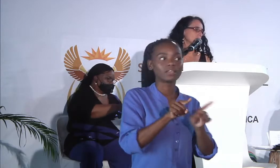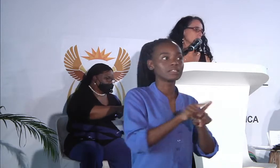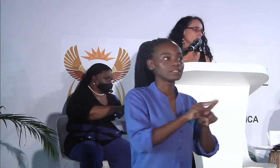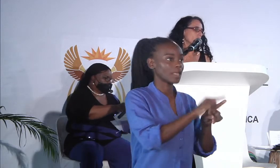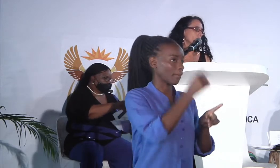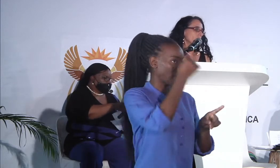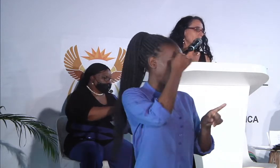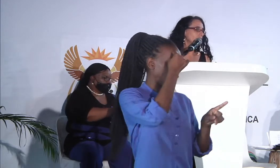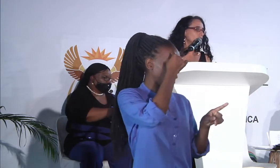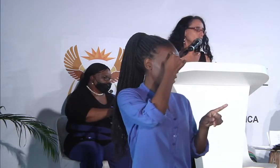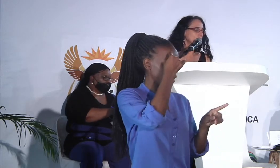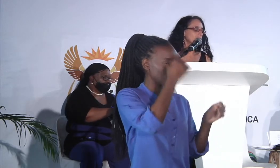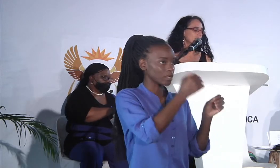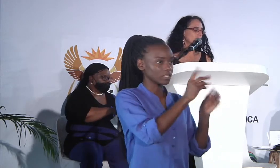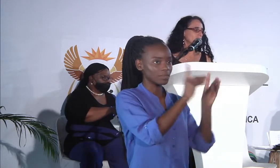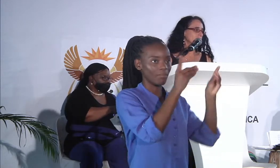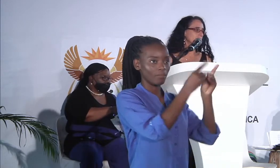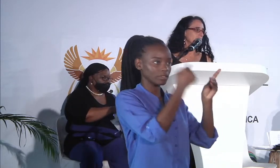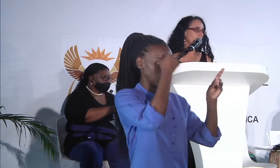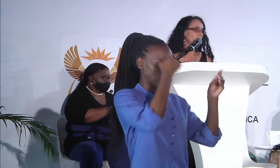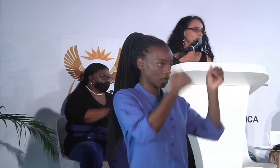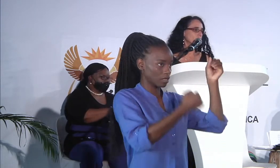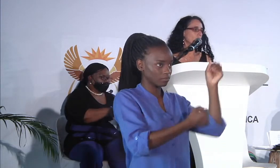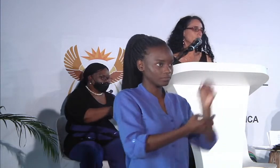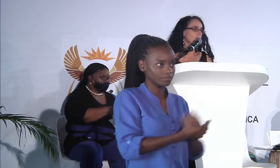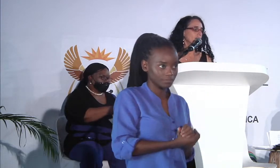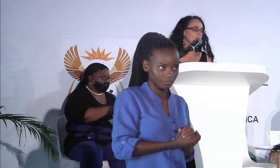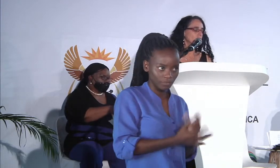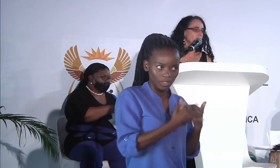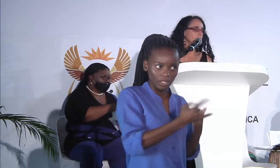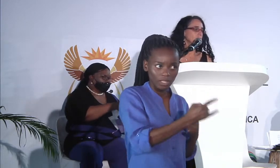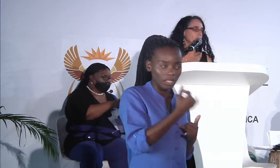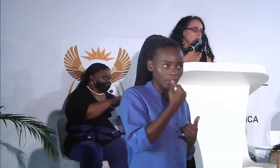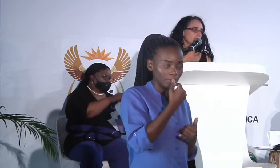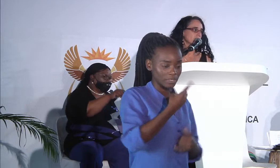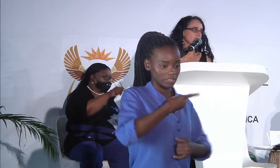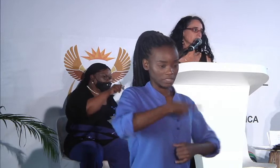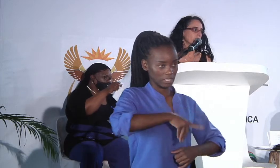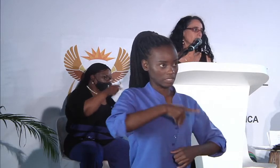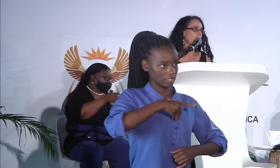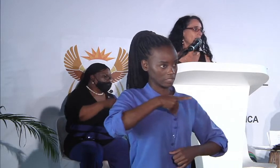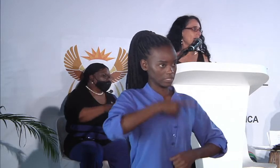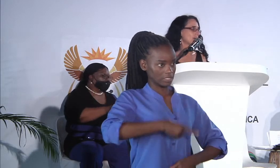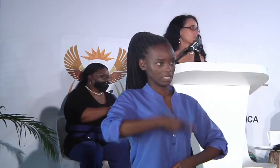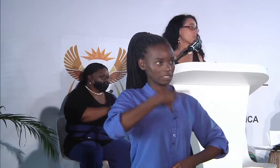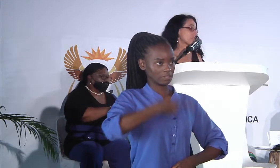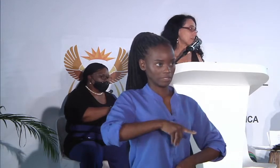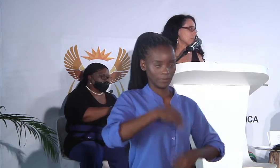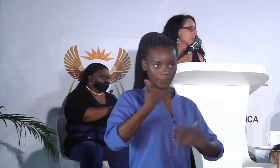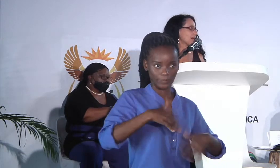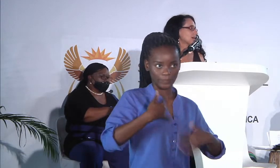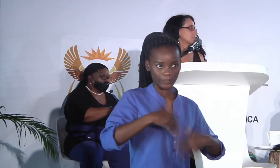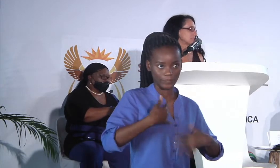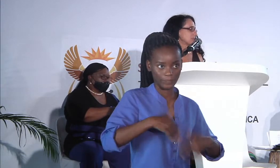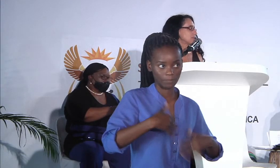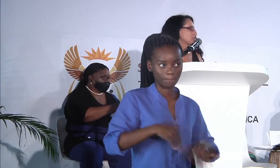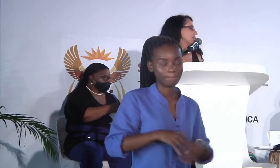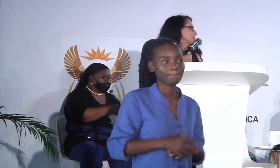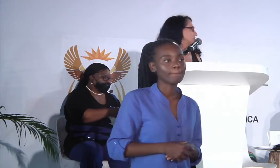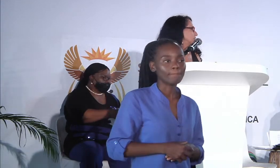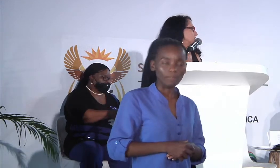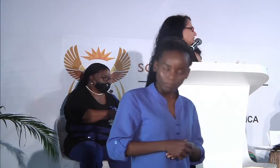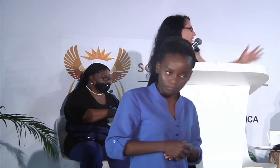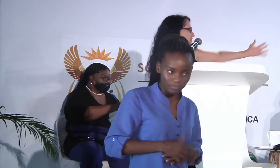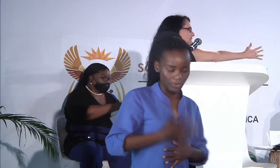departments who have huge integrity and who are incredibly progressive. And for them, I am deeply